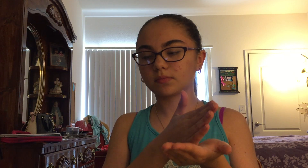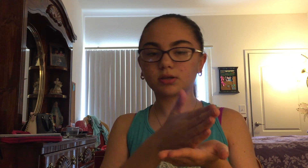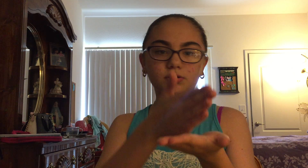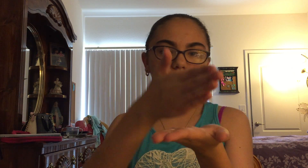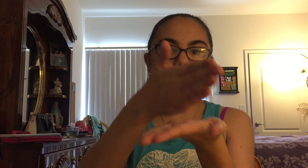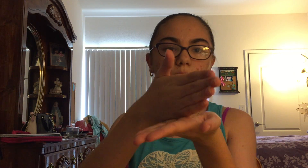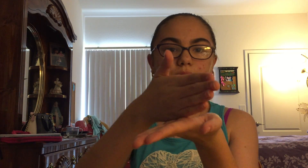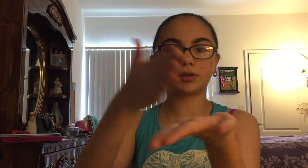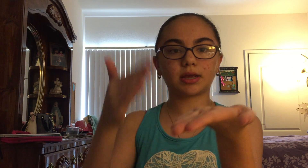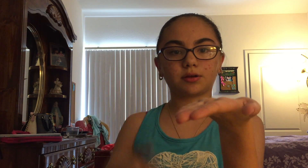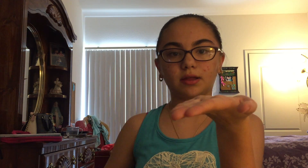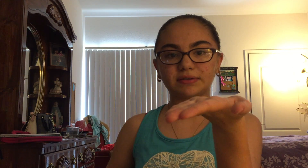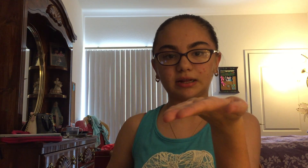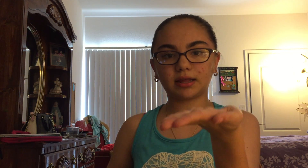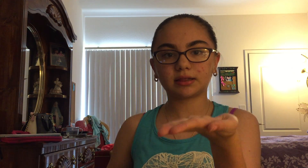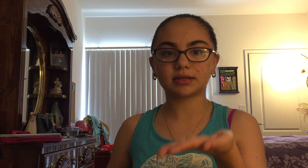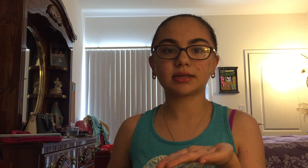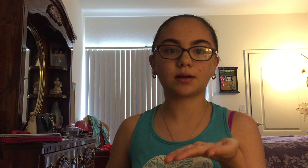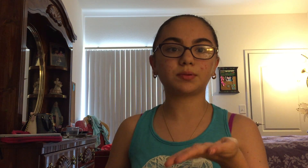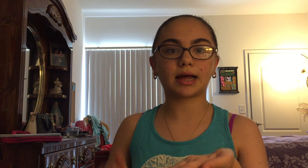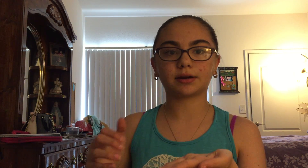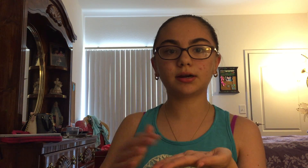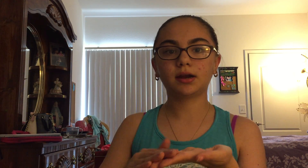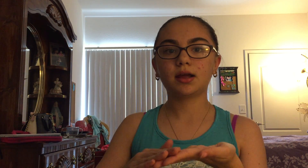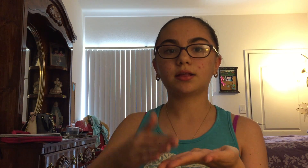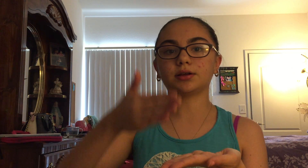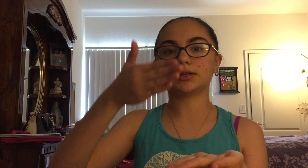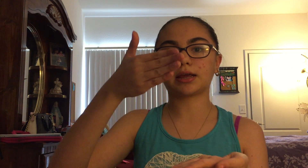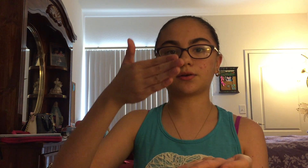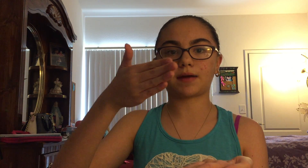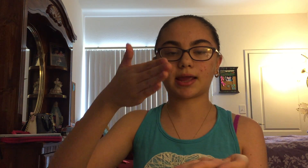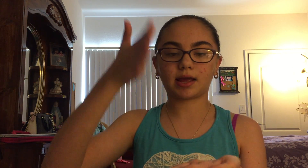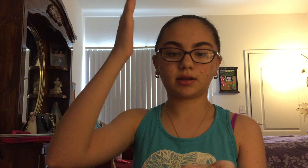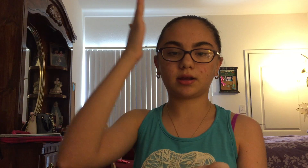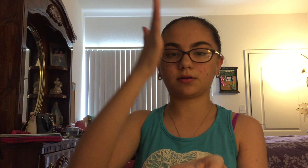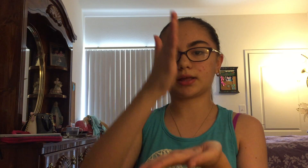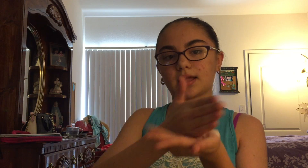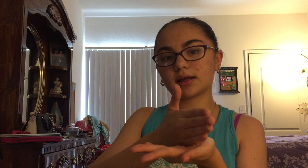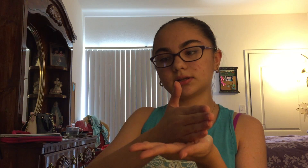so stop you take your left hand like this like a platter and we take your right hand and go like that